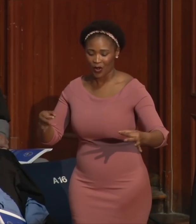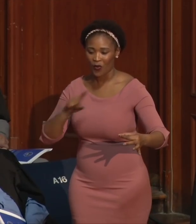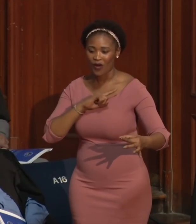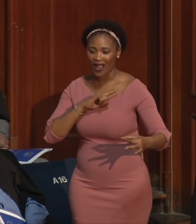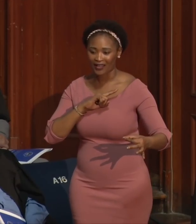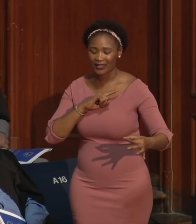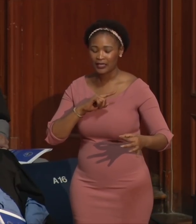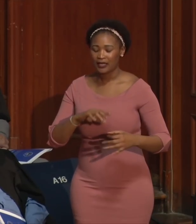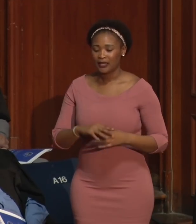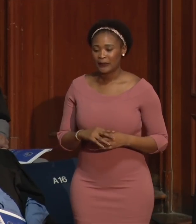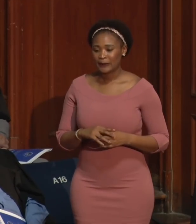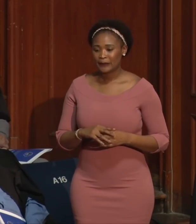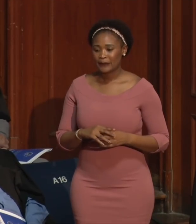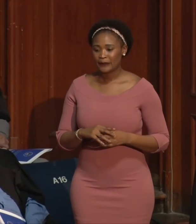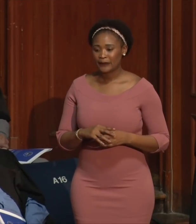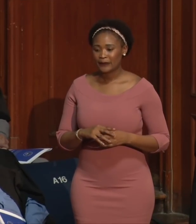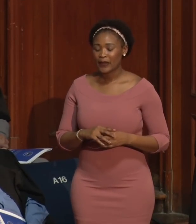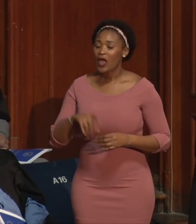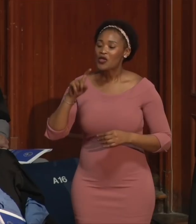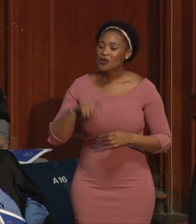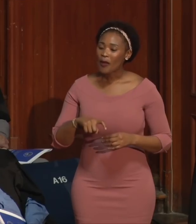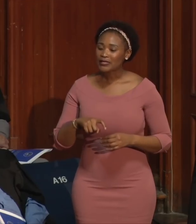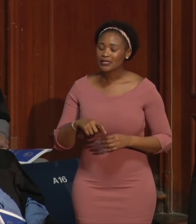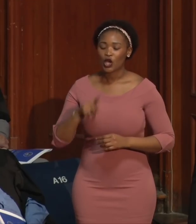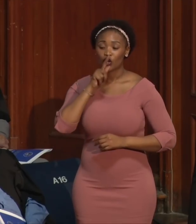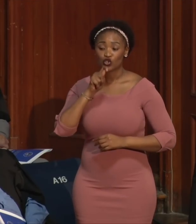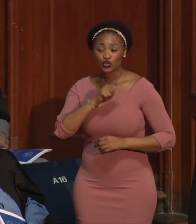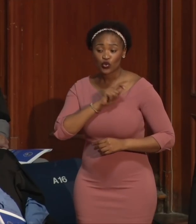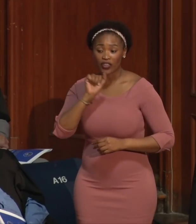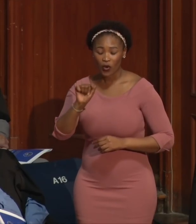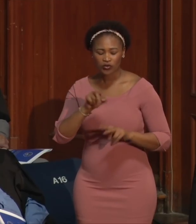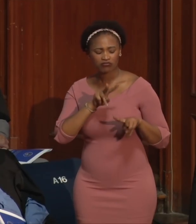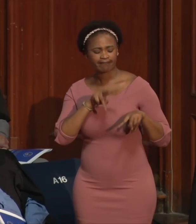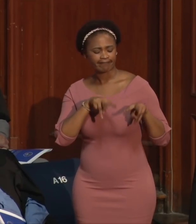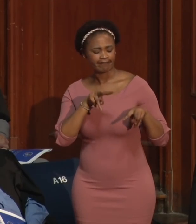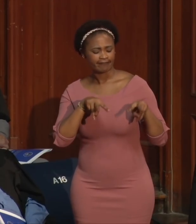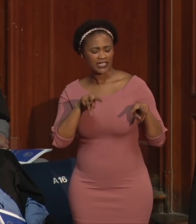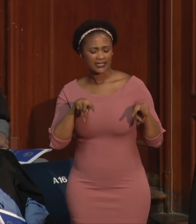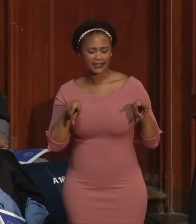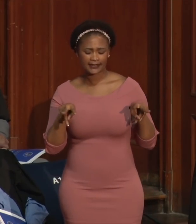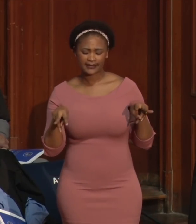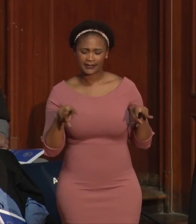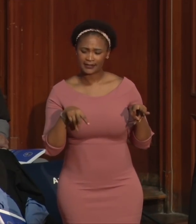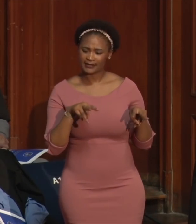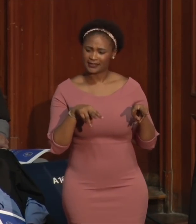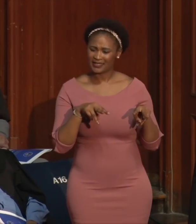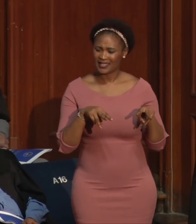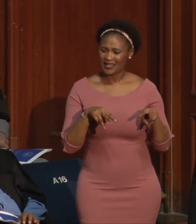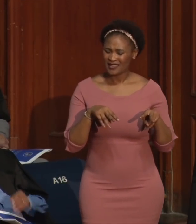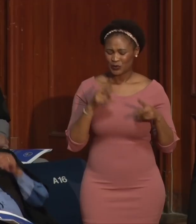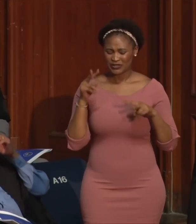other side, your ability to assess your current reality isn't as truthful as it should